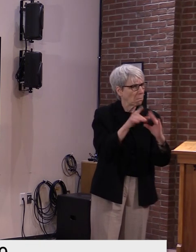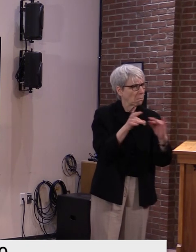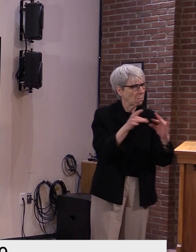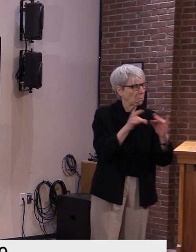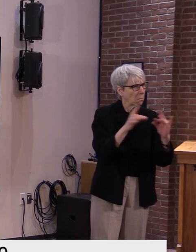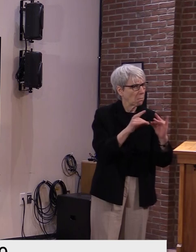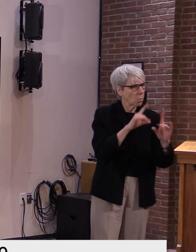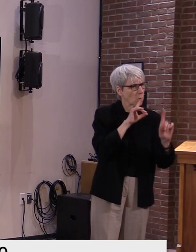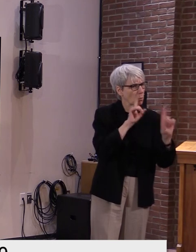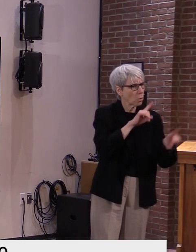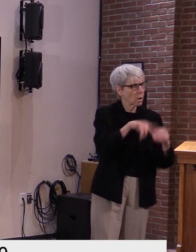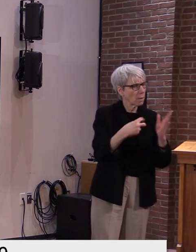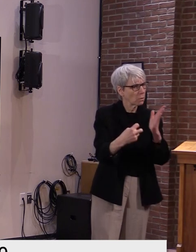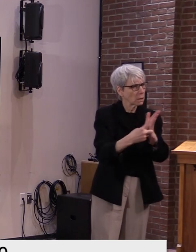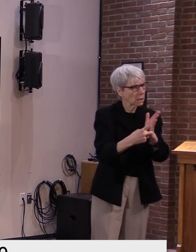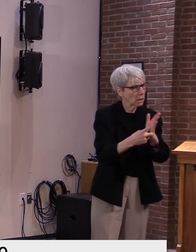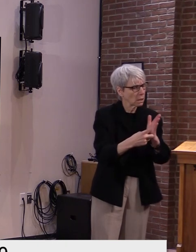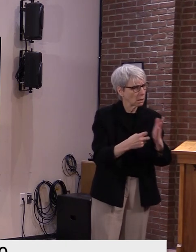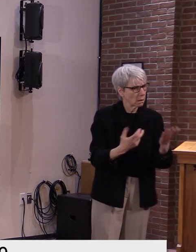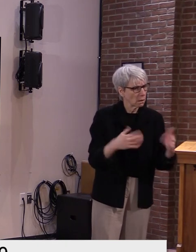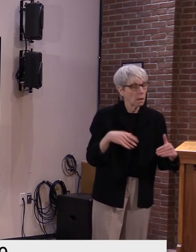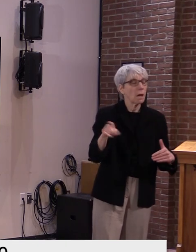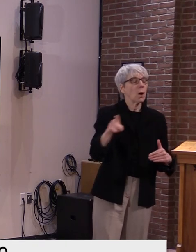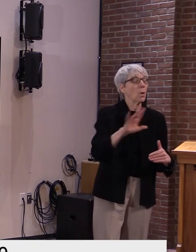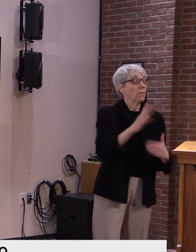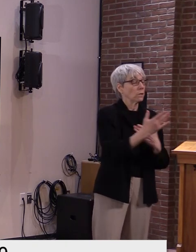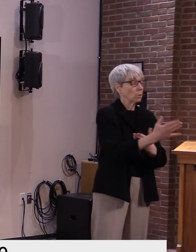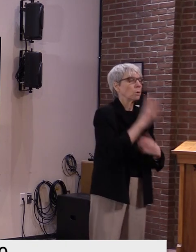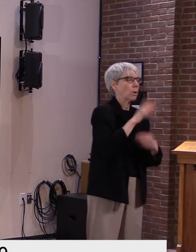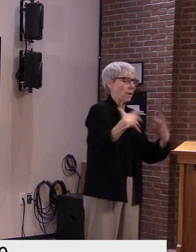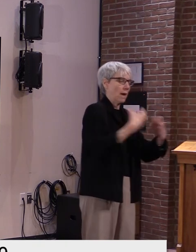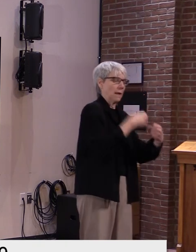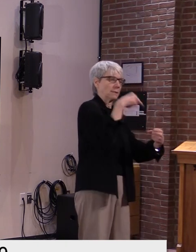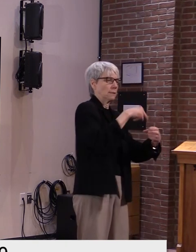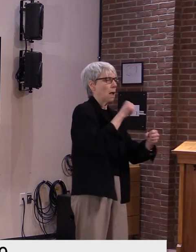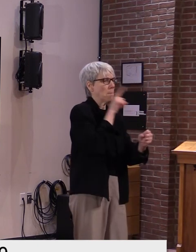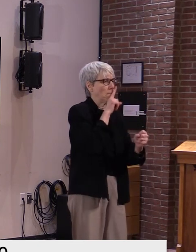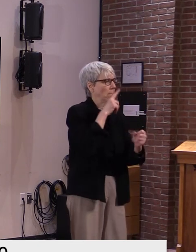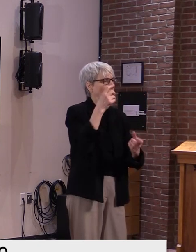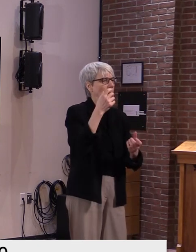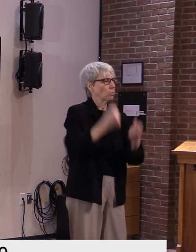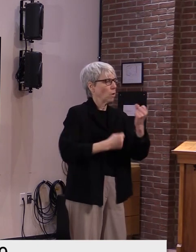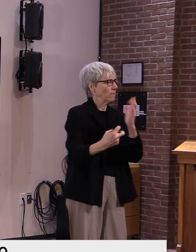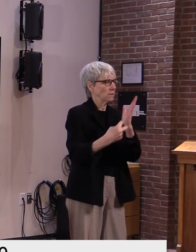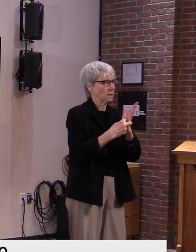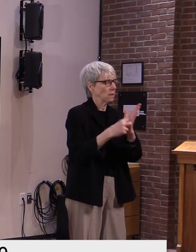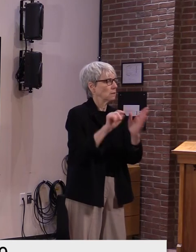This morning, all we talked about were accident reports. As I indicated, we've got an array of other